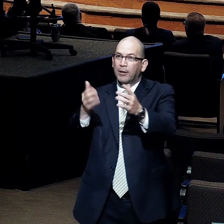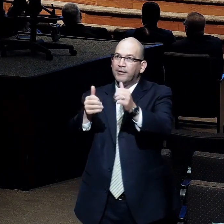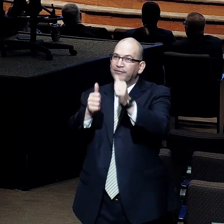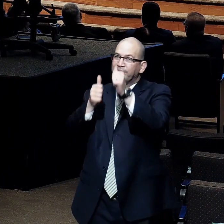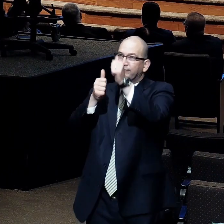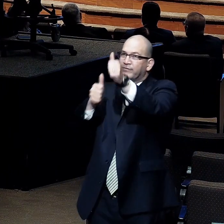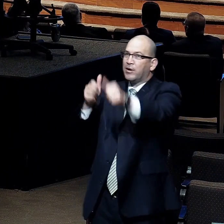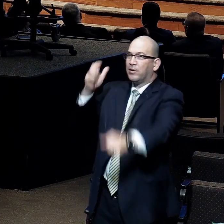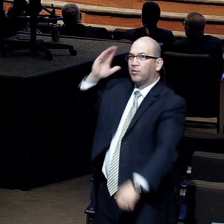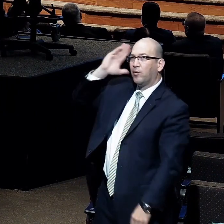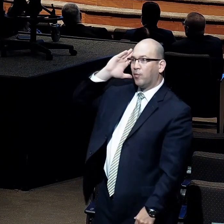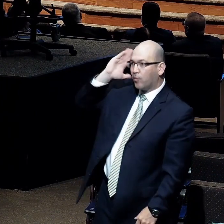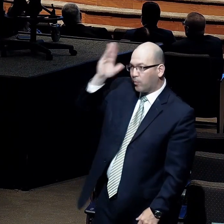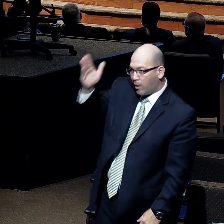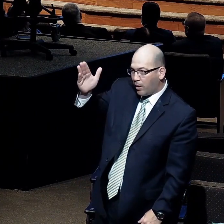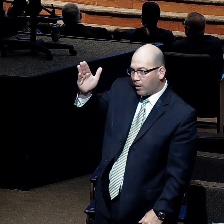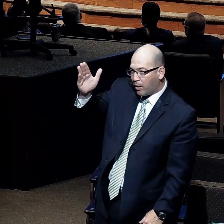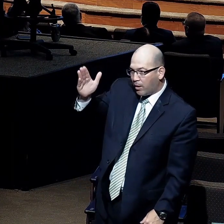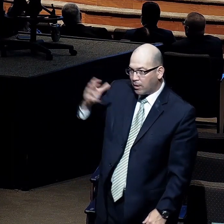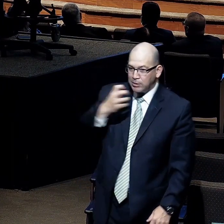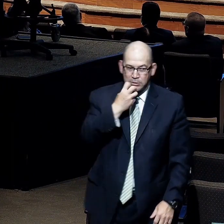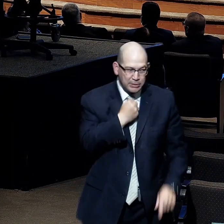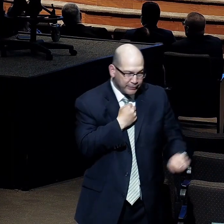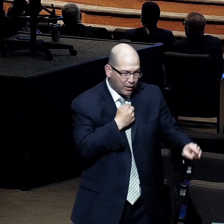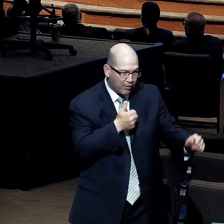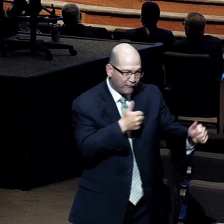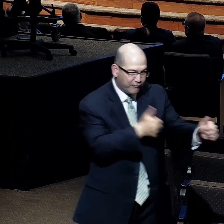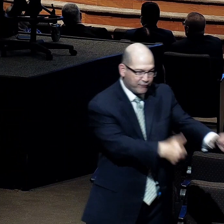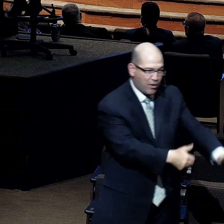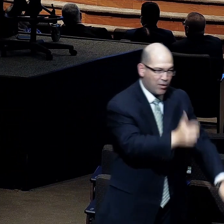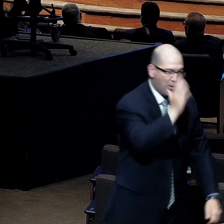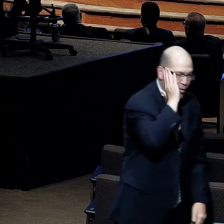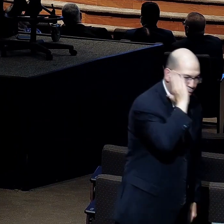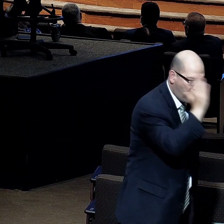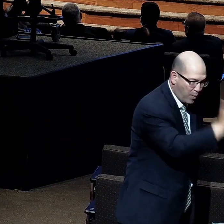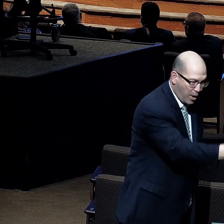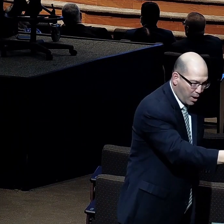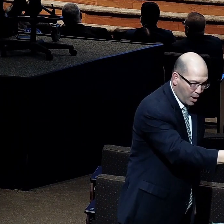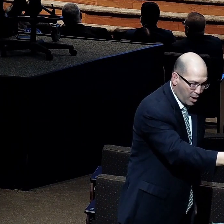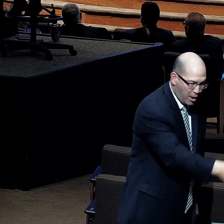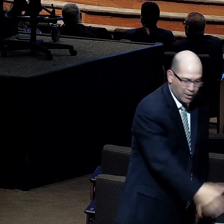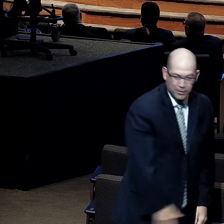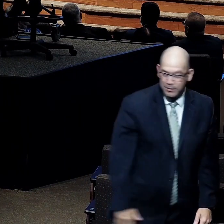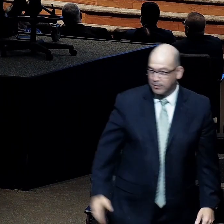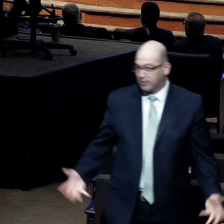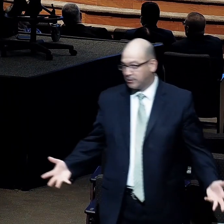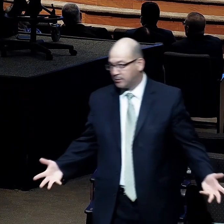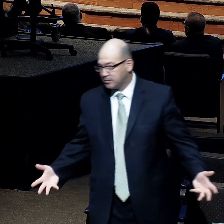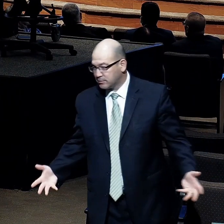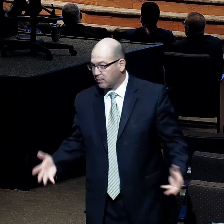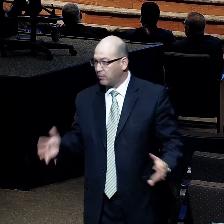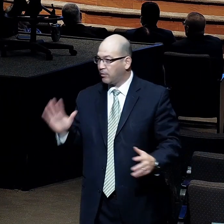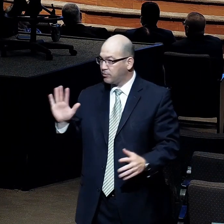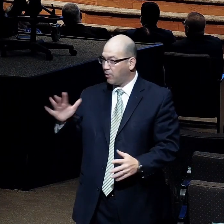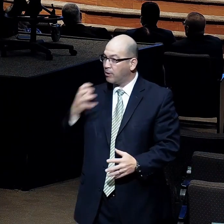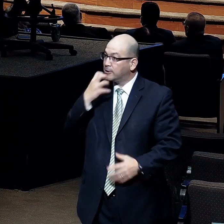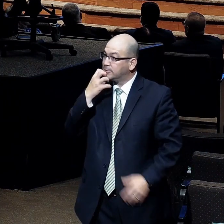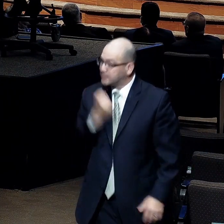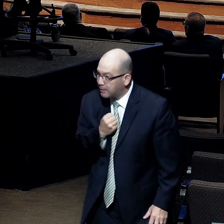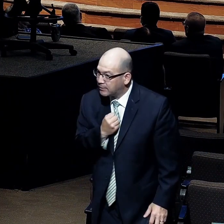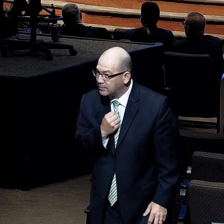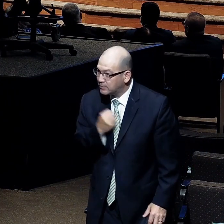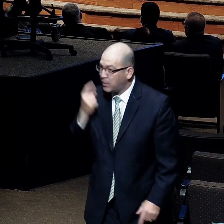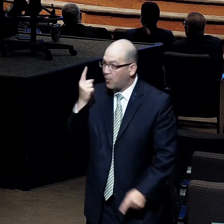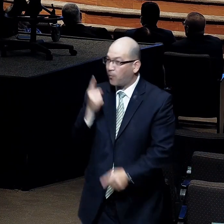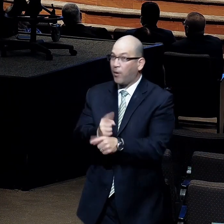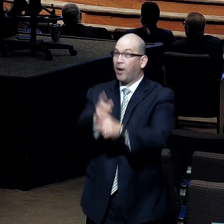affections determine your direction. Amen. So with that being said, set your affections in the right direction. Amen. It is